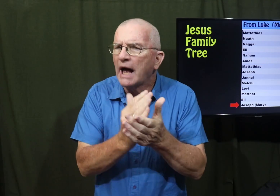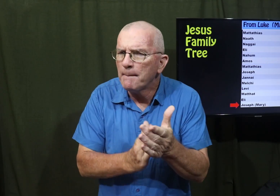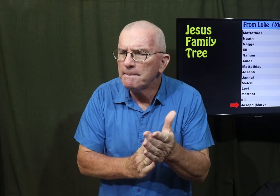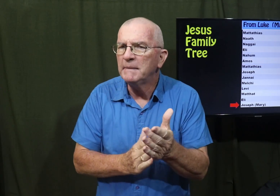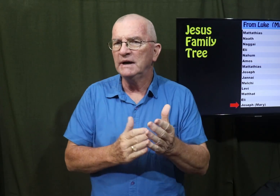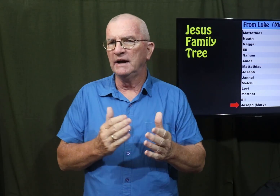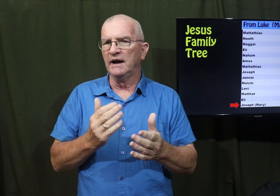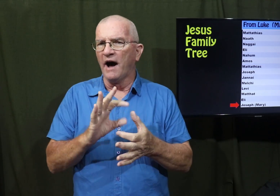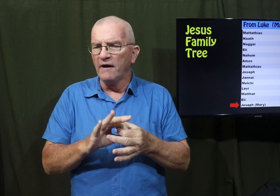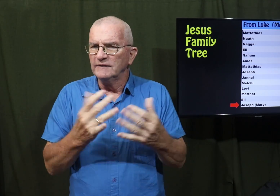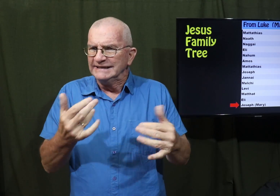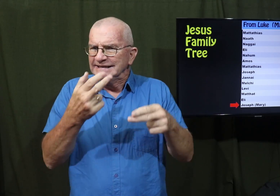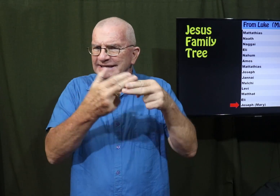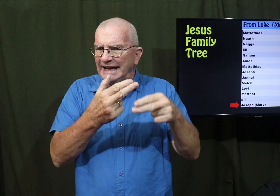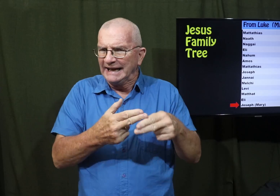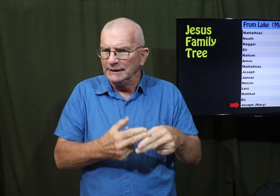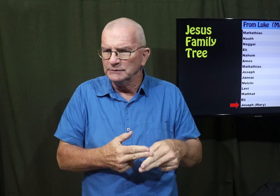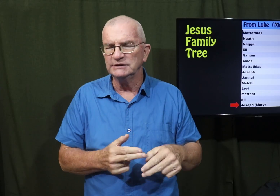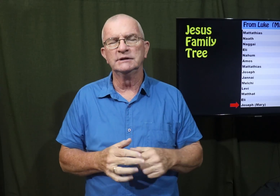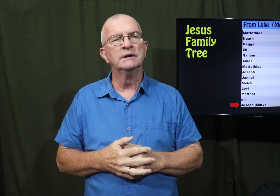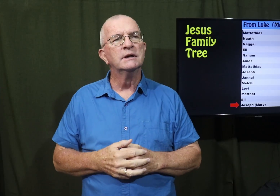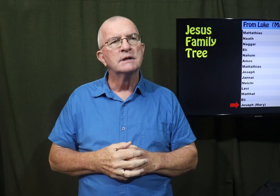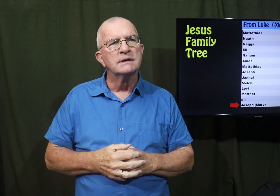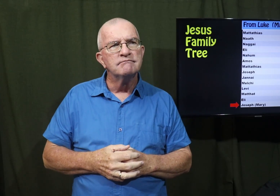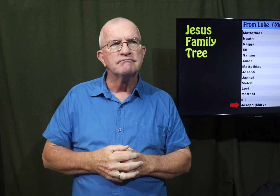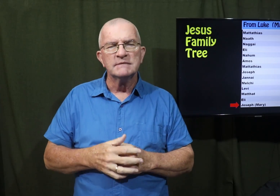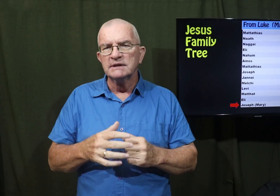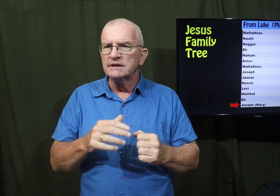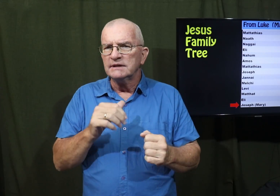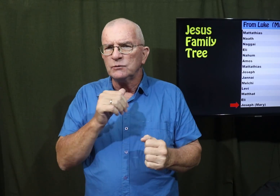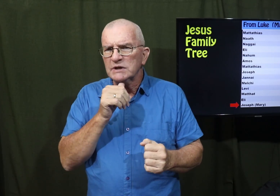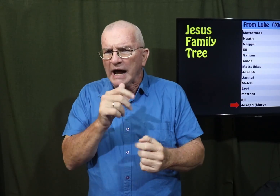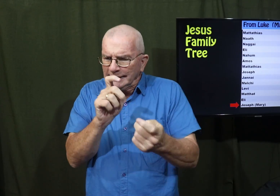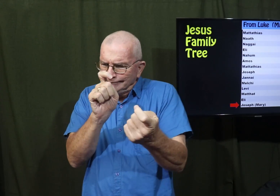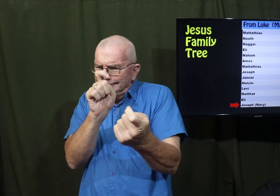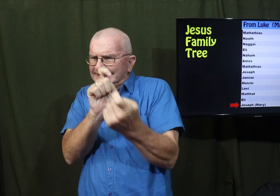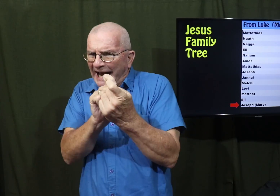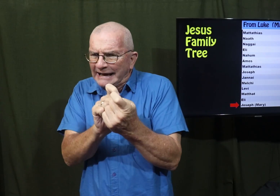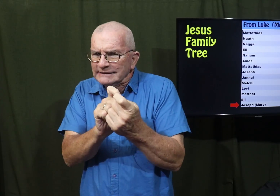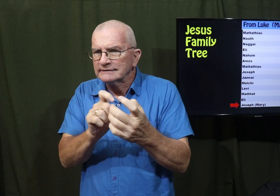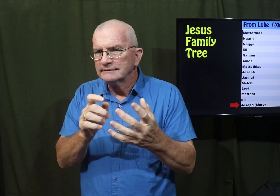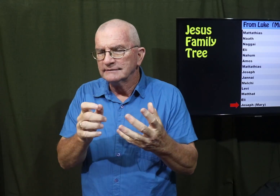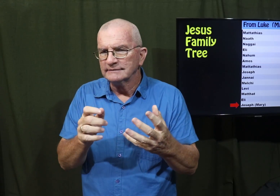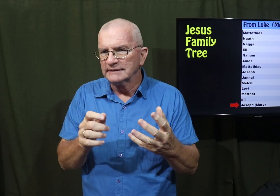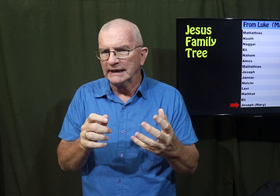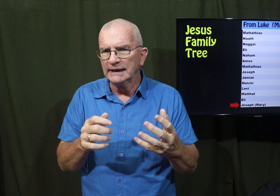Now some of these names were not exactly